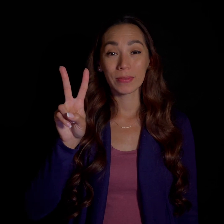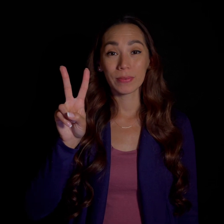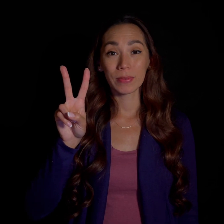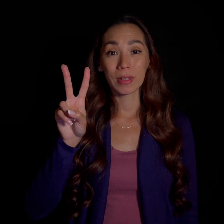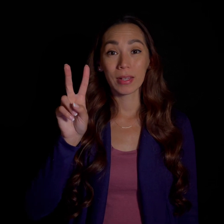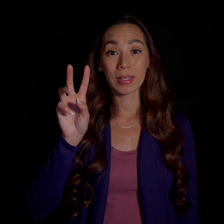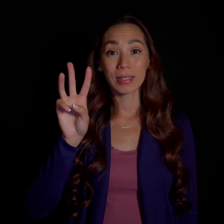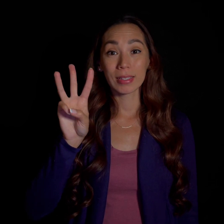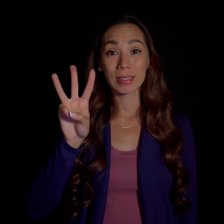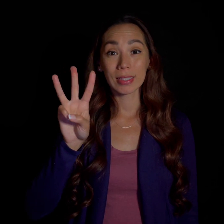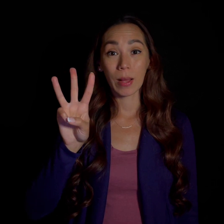V,